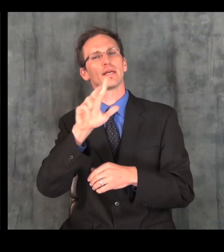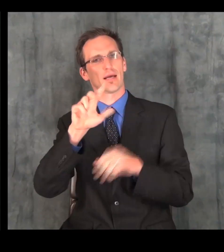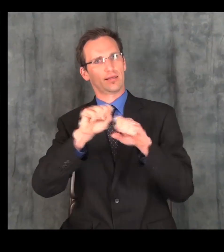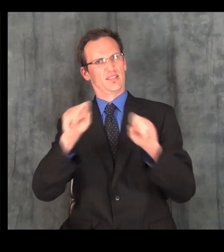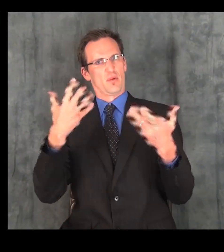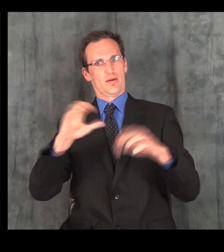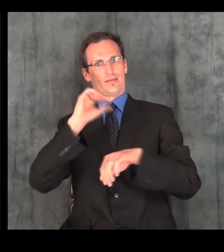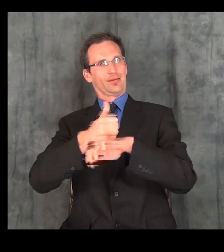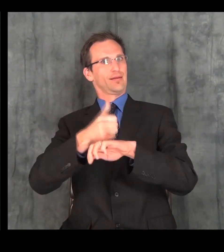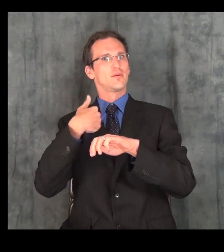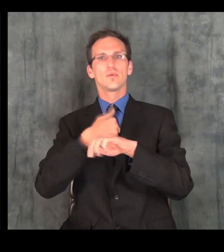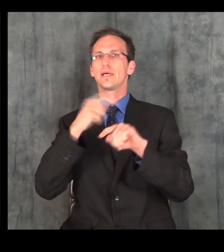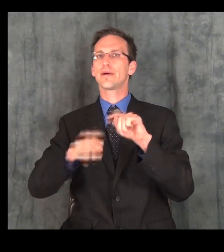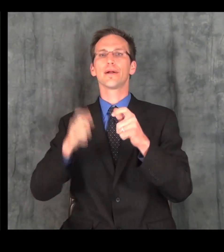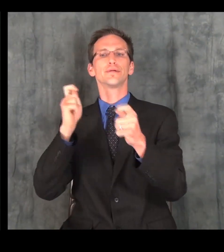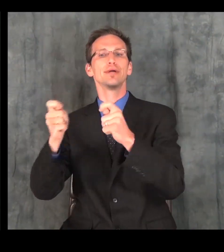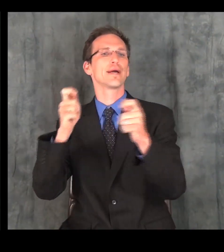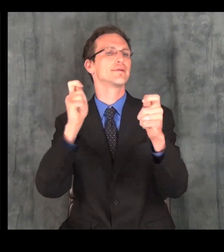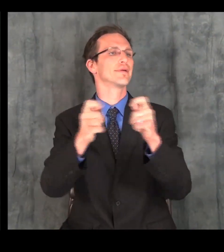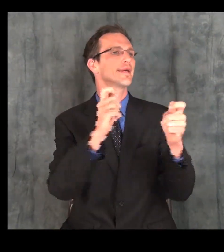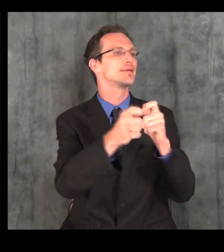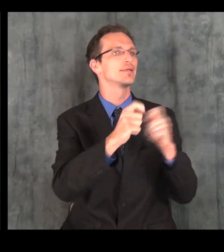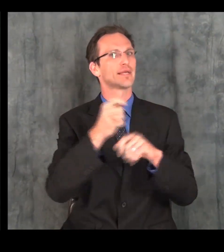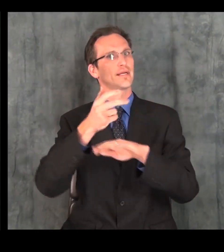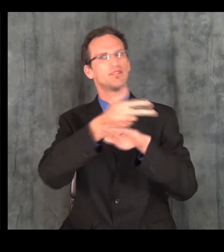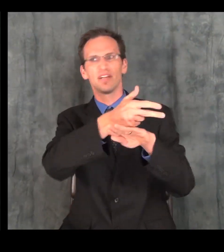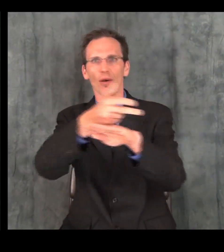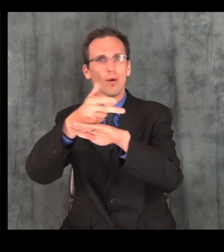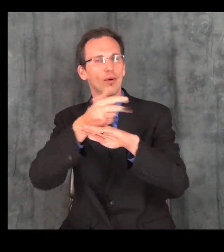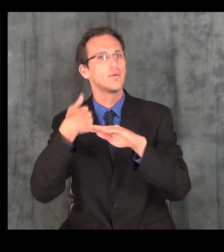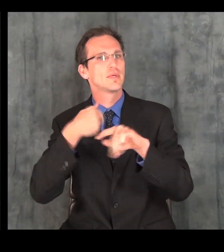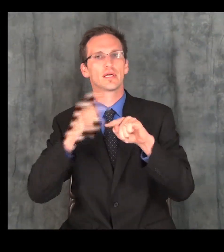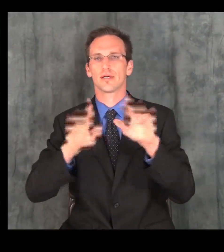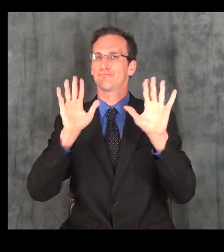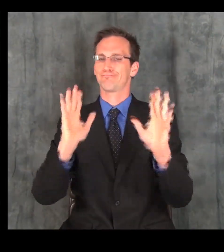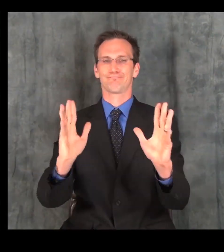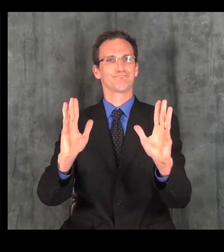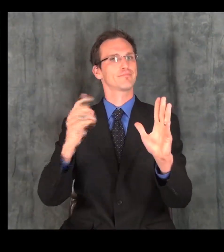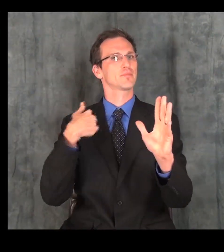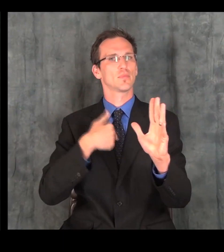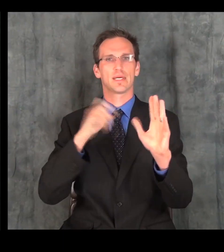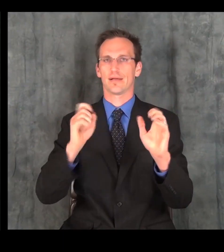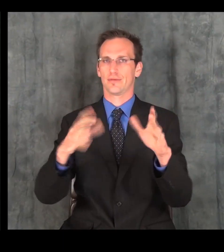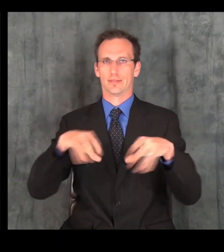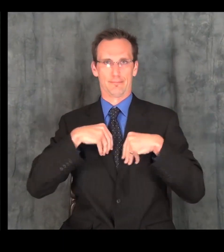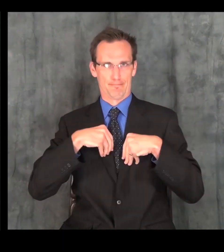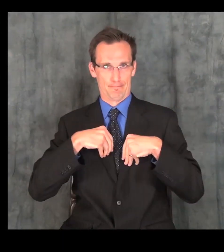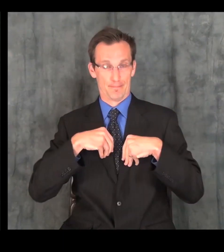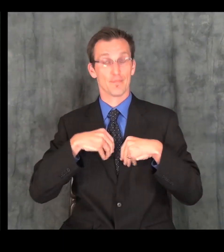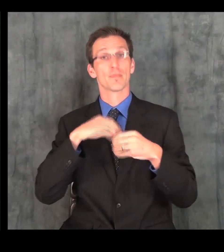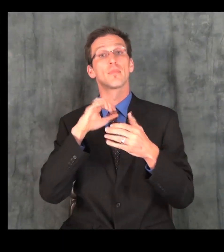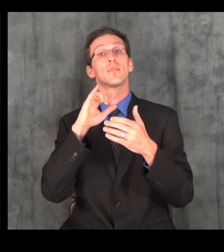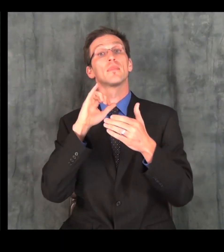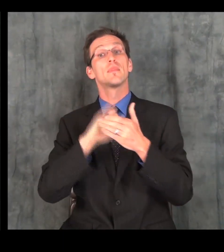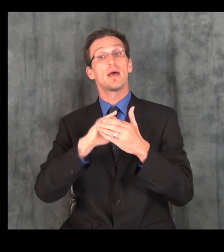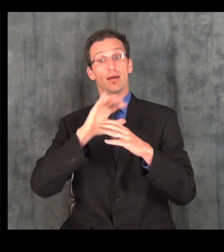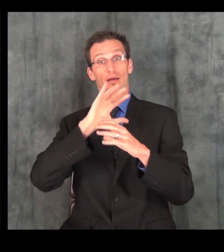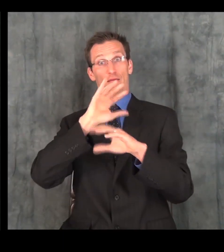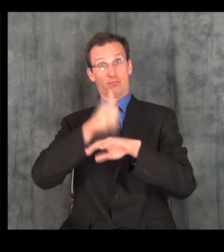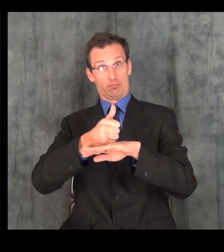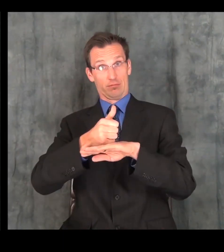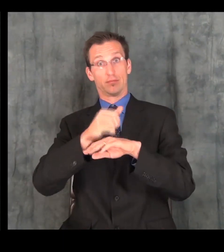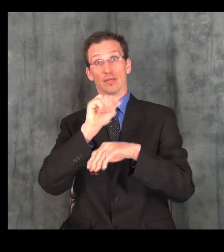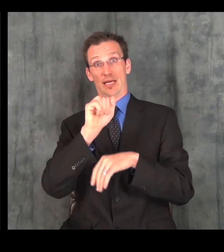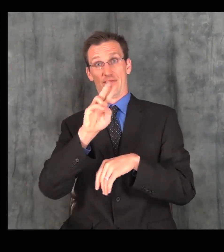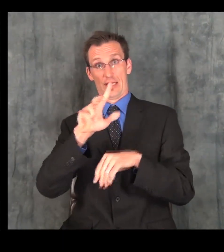We weren't able to change what we had. And with the inbuilt AVL system, in the courtroom